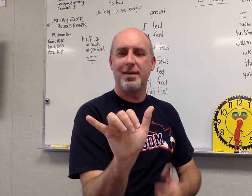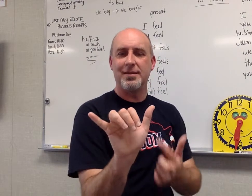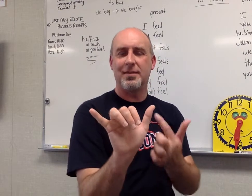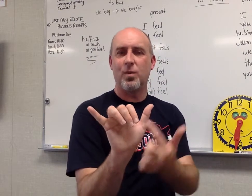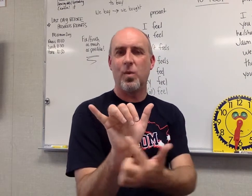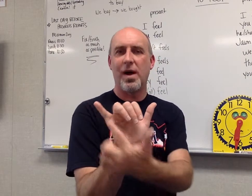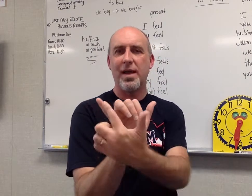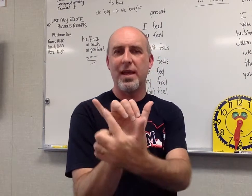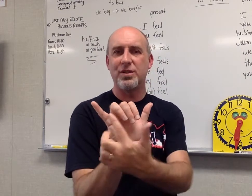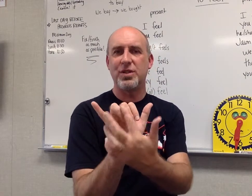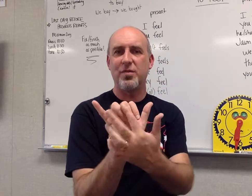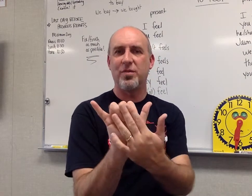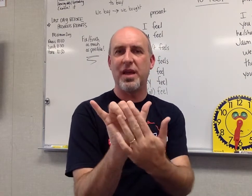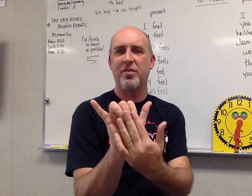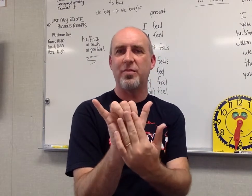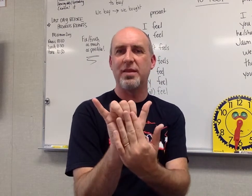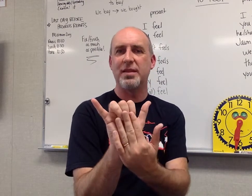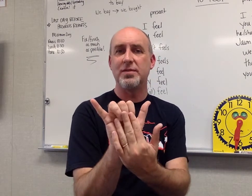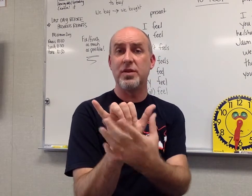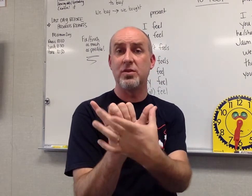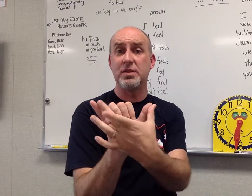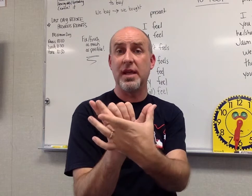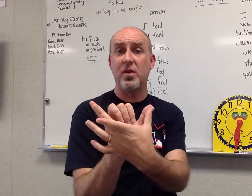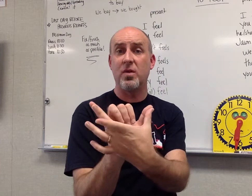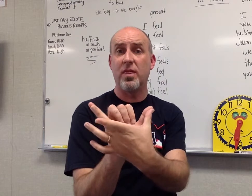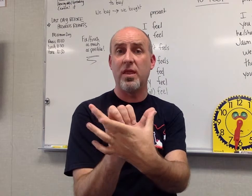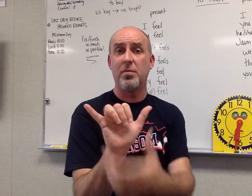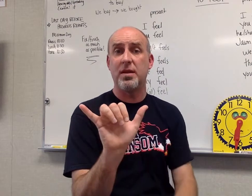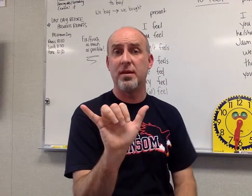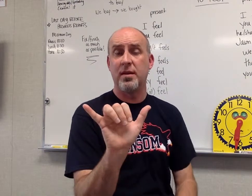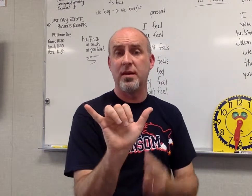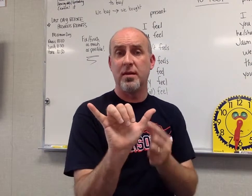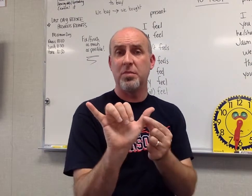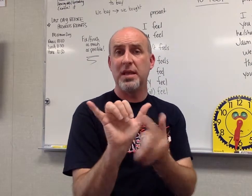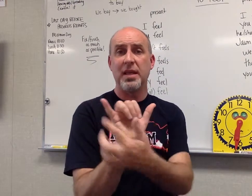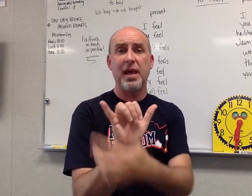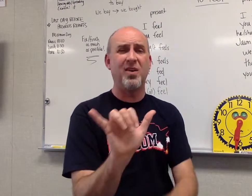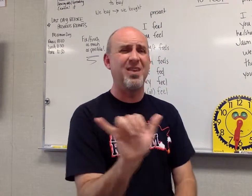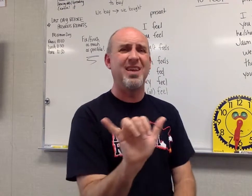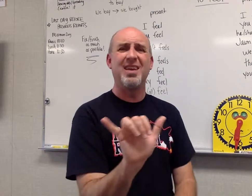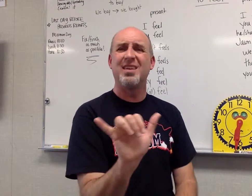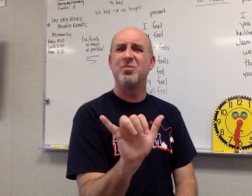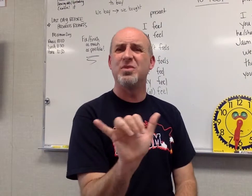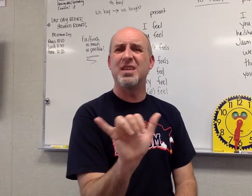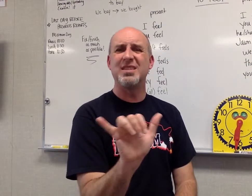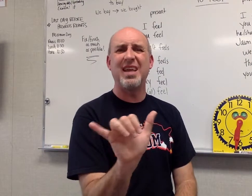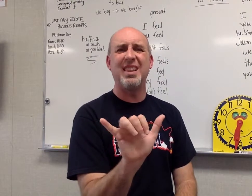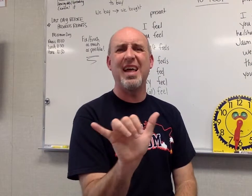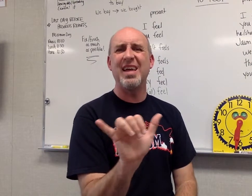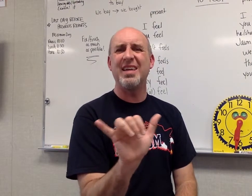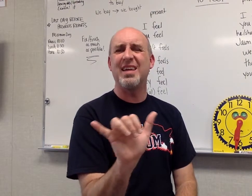it's the Y hand shape from the alphabet, these fingers down, thumb and pinky out, move side to side, like